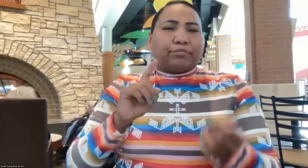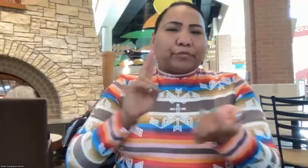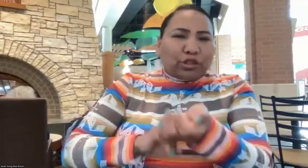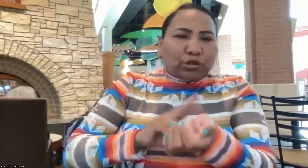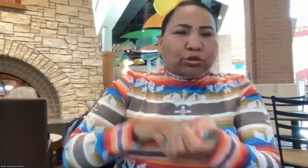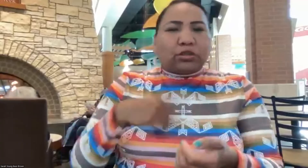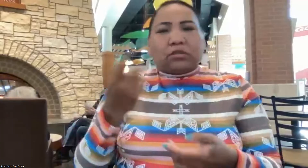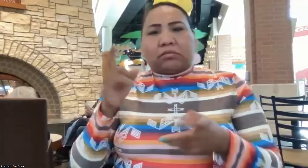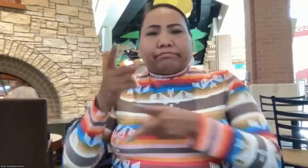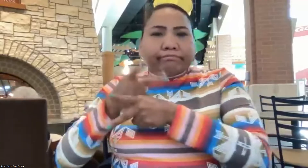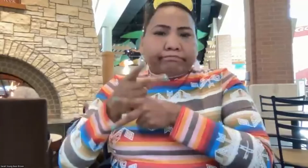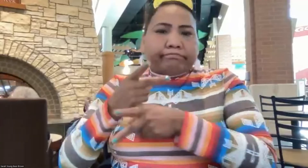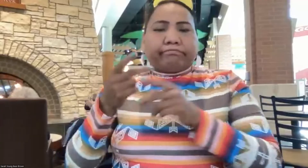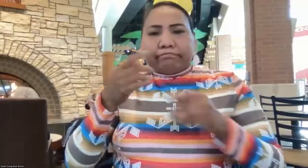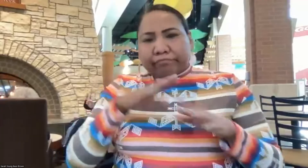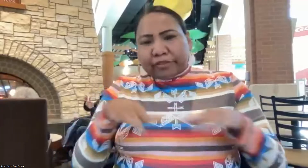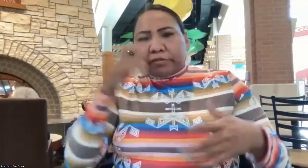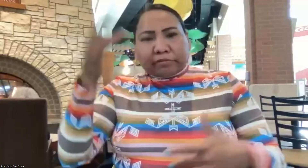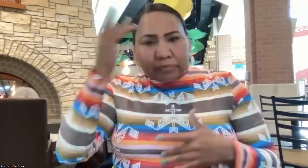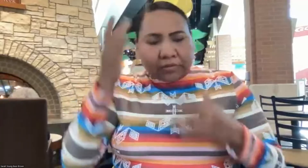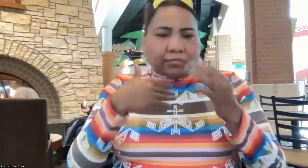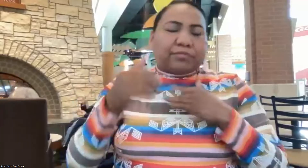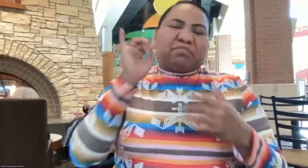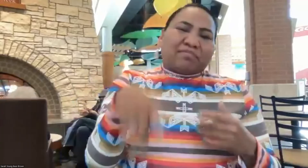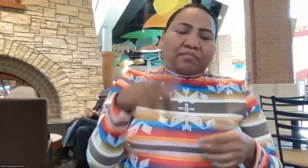doing as part of our tradition. They said that I needed to go to the health center,